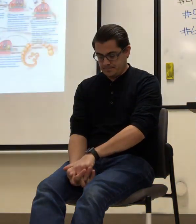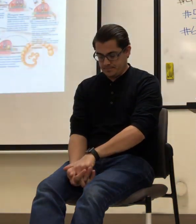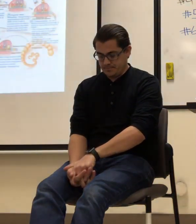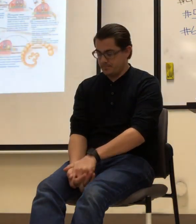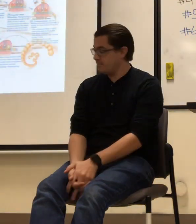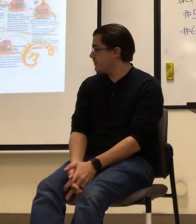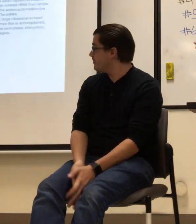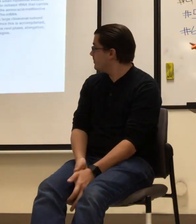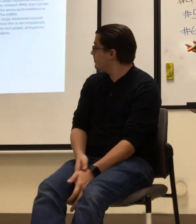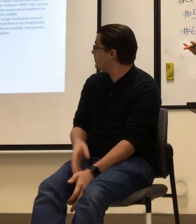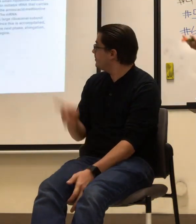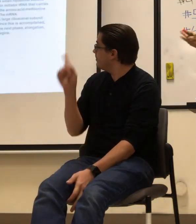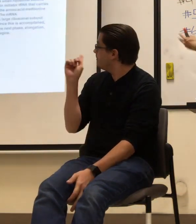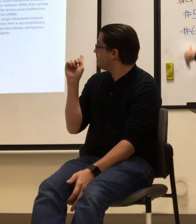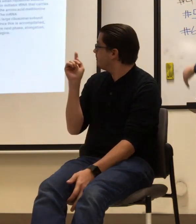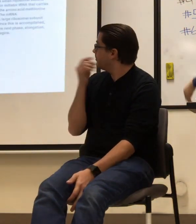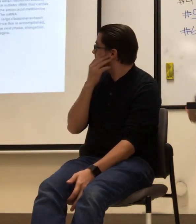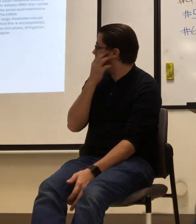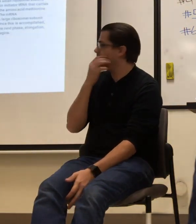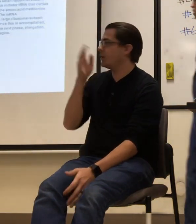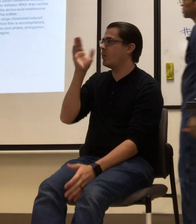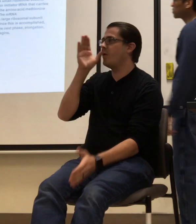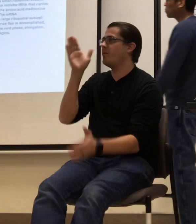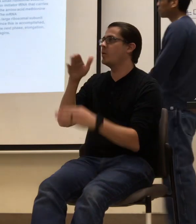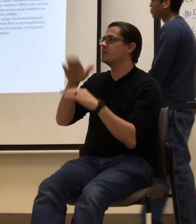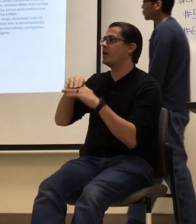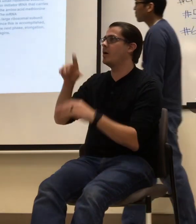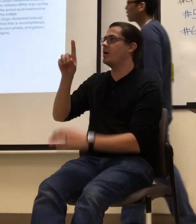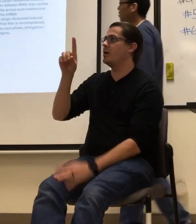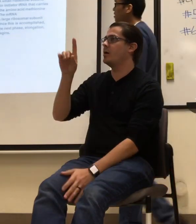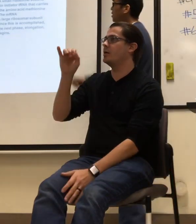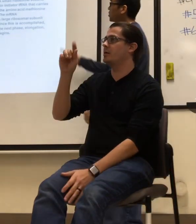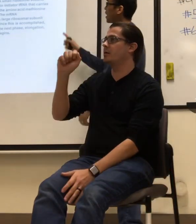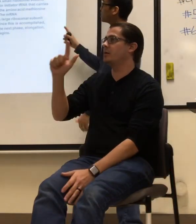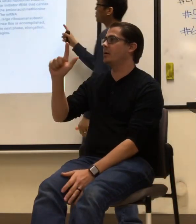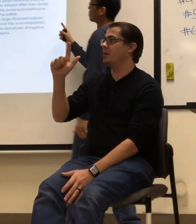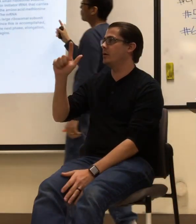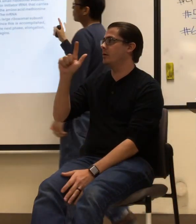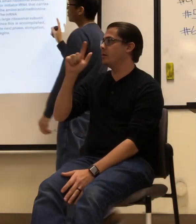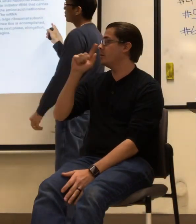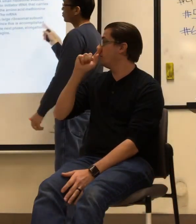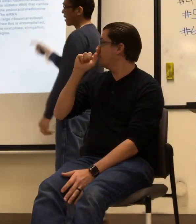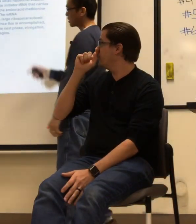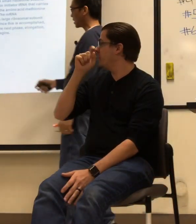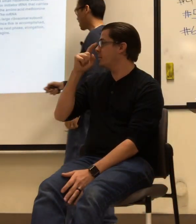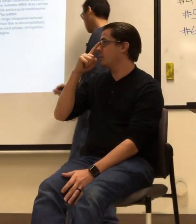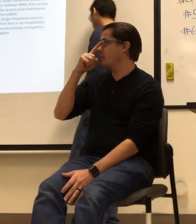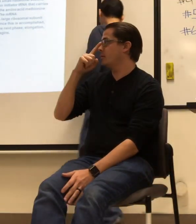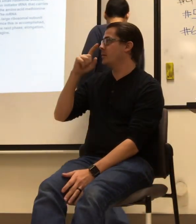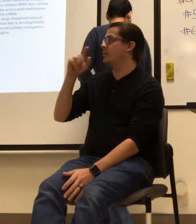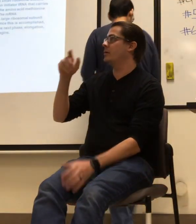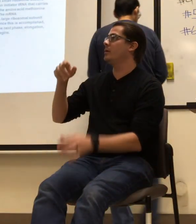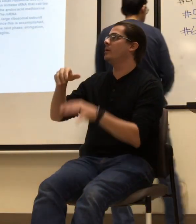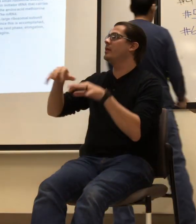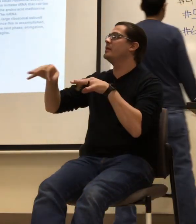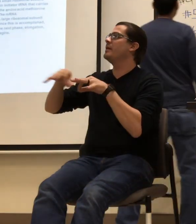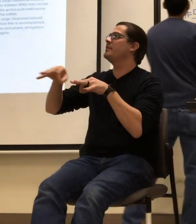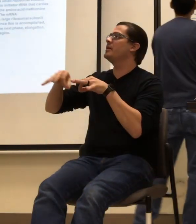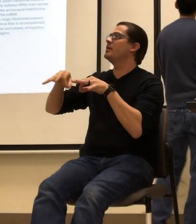Right here, you can study these, and let's kind of look at the details of some of these. Here's initiation of translation.